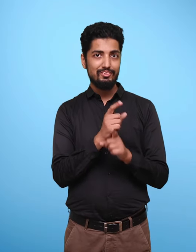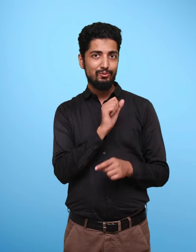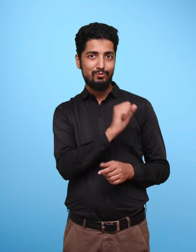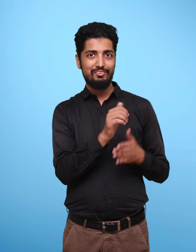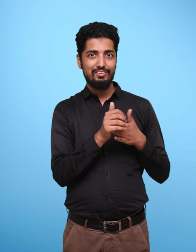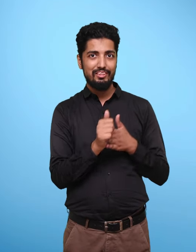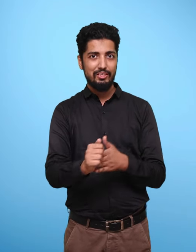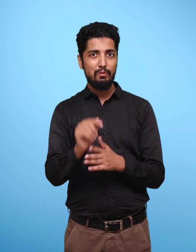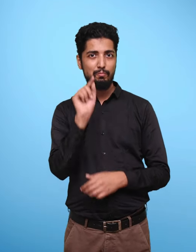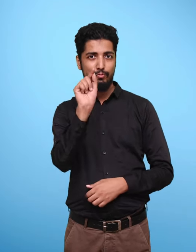Note to the teacher.